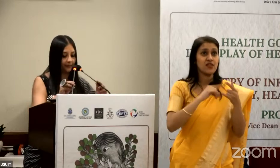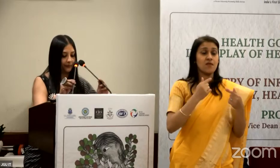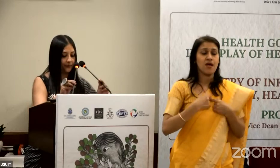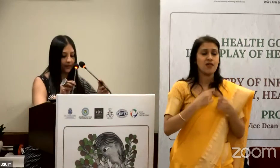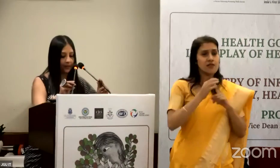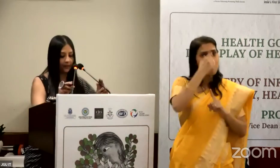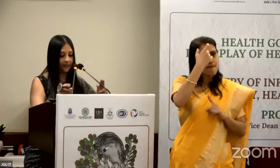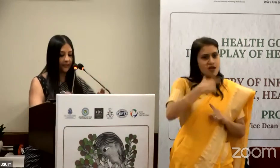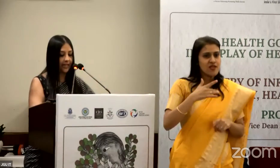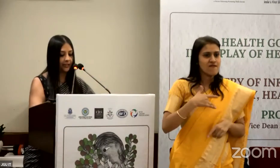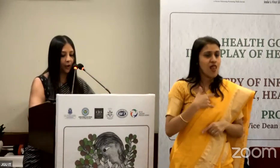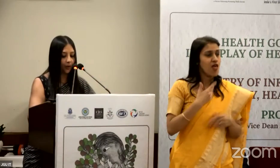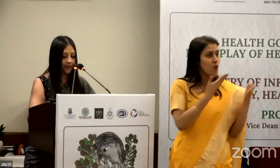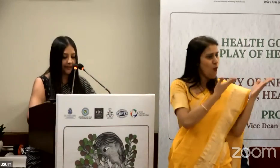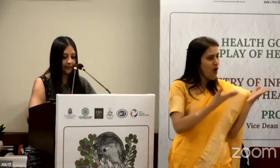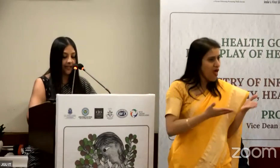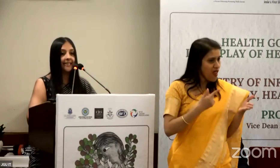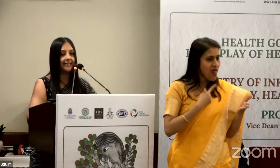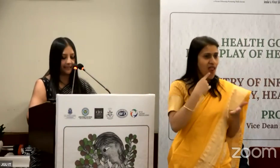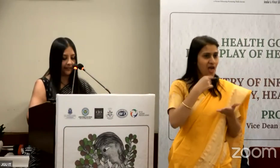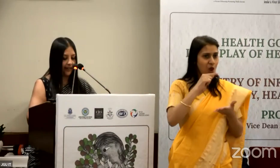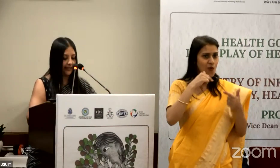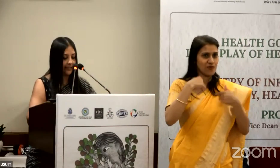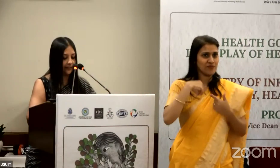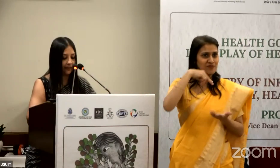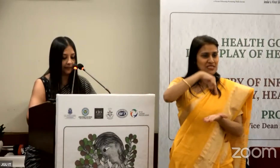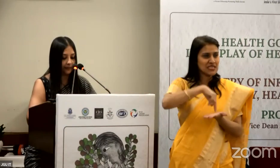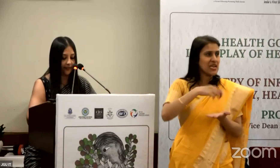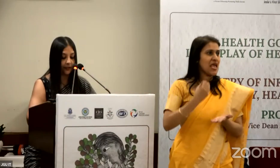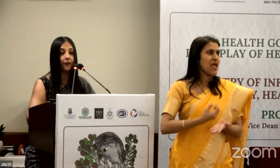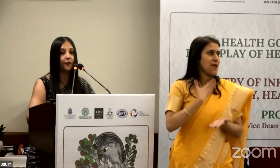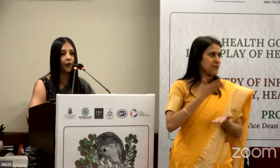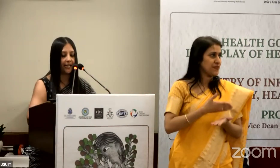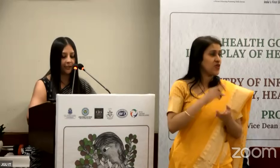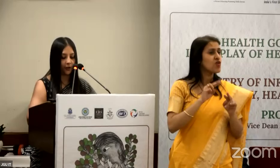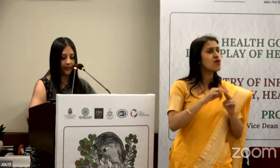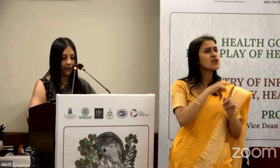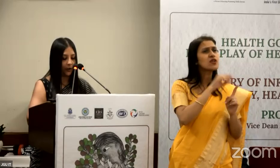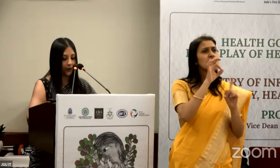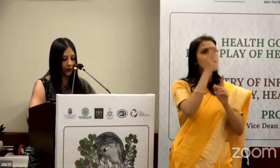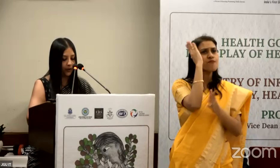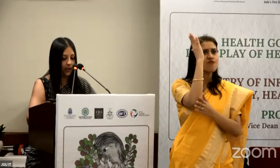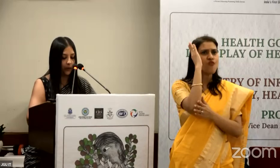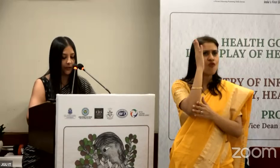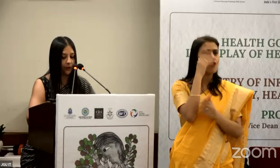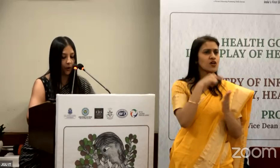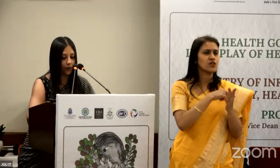her. Professor Chantal Thomas is the Vice Dean and Radis Family Professor of Law at Cornell